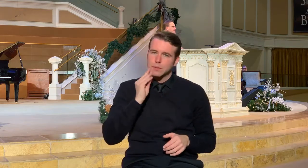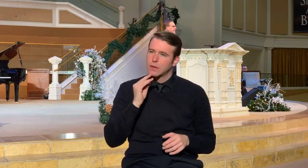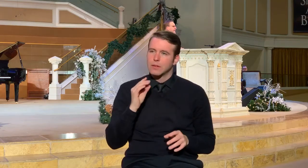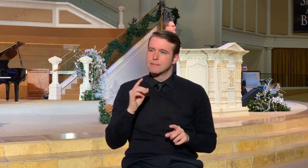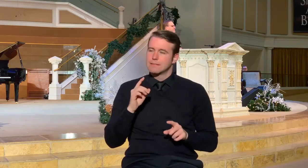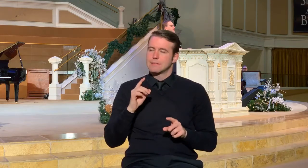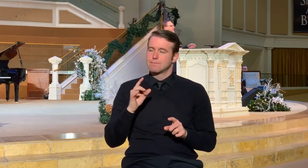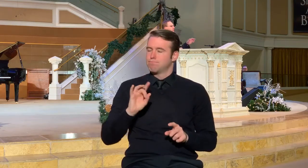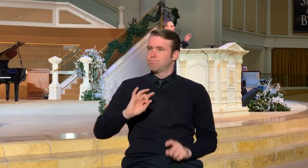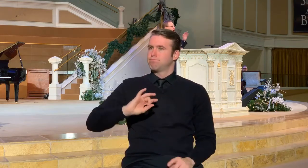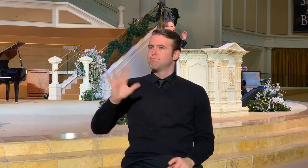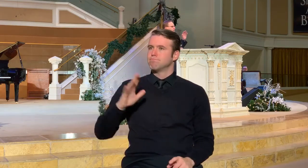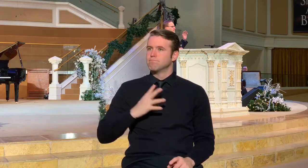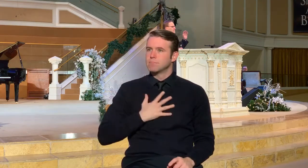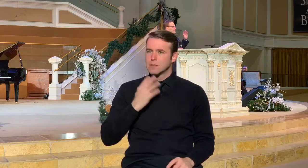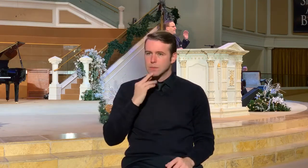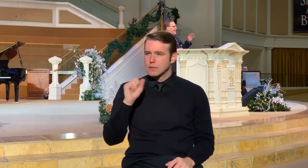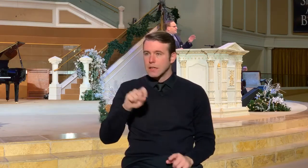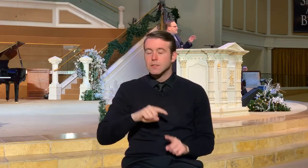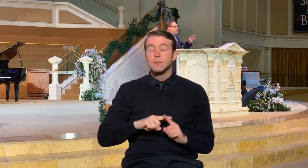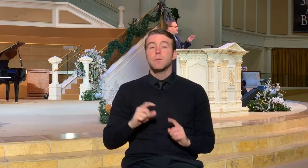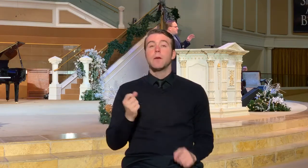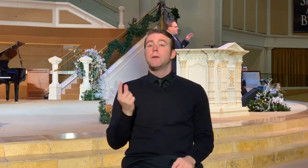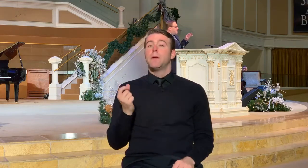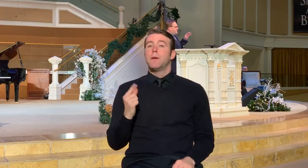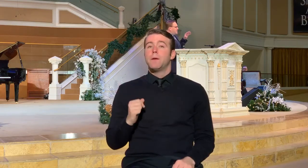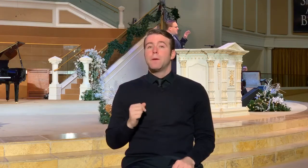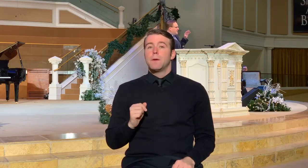to see that